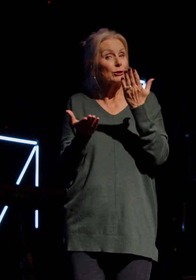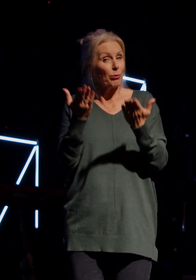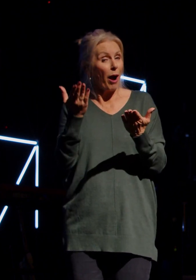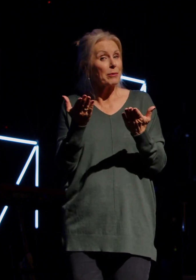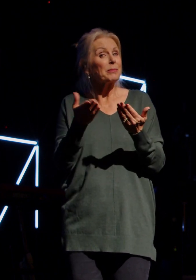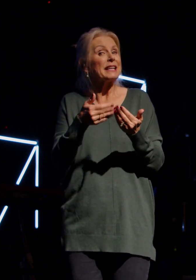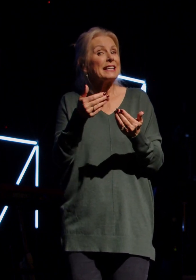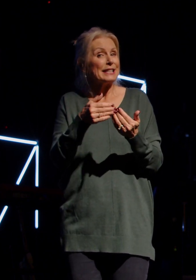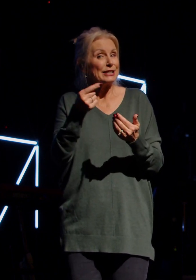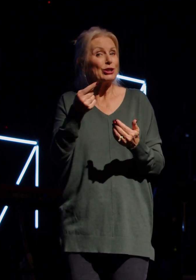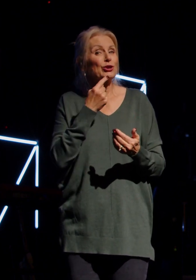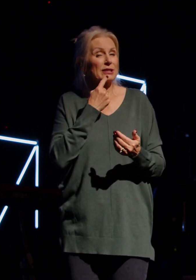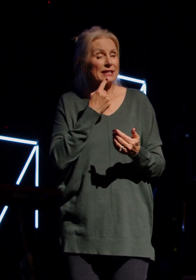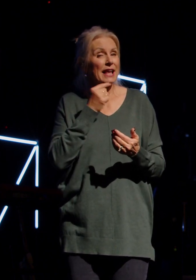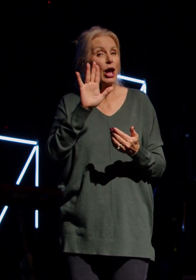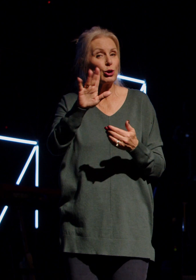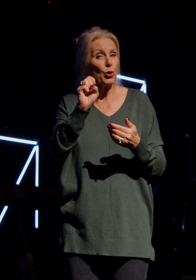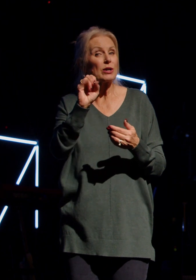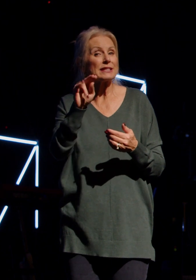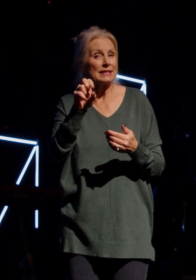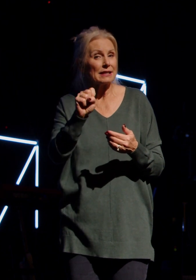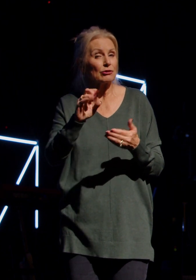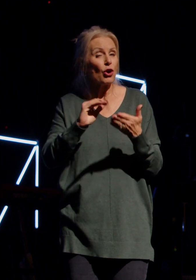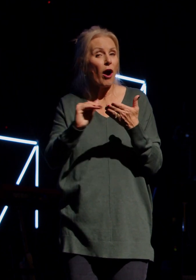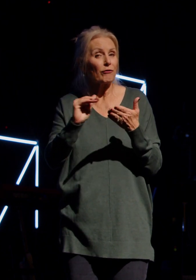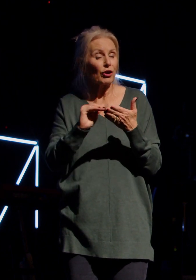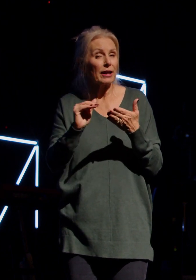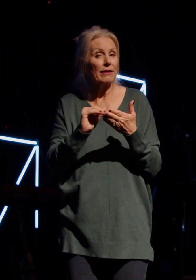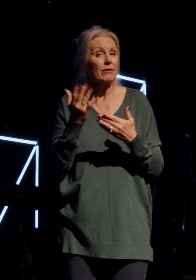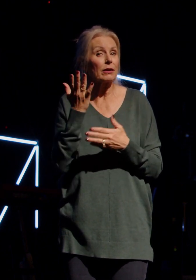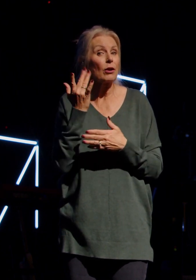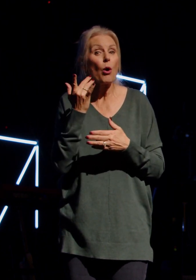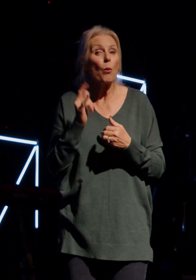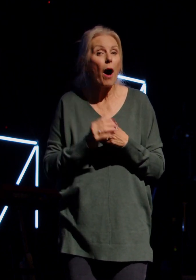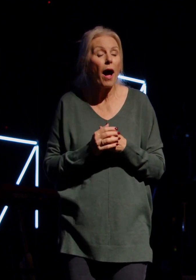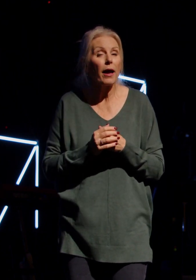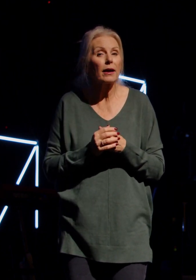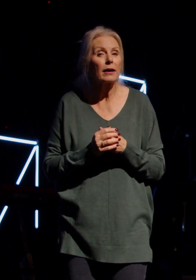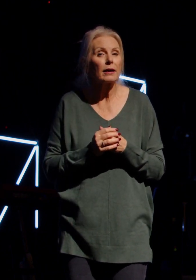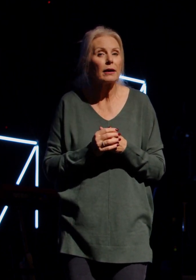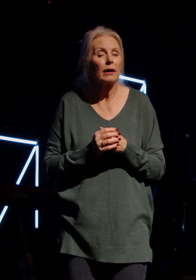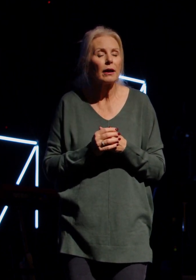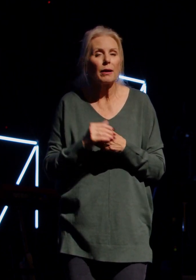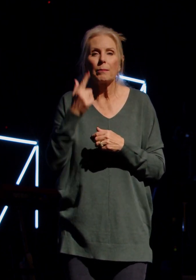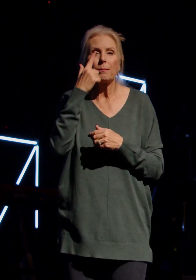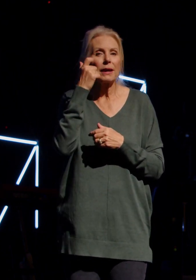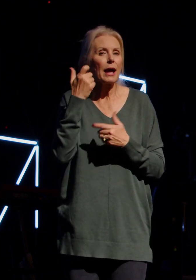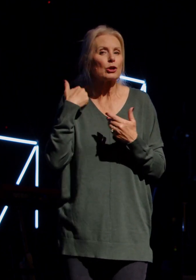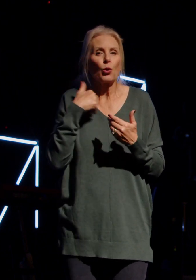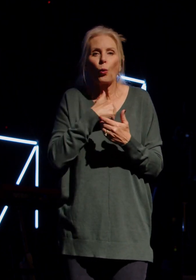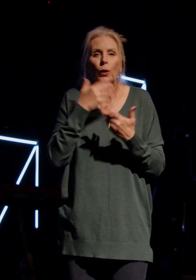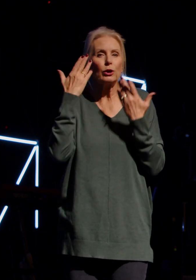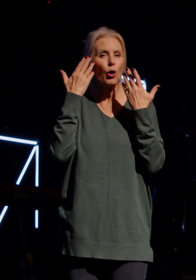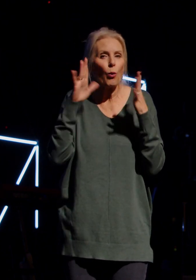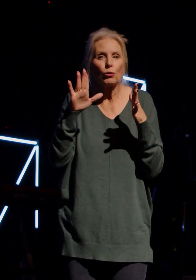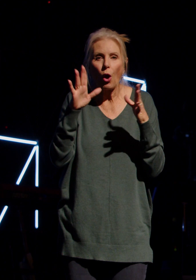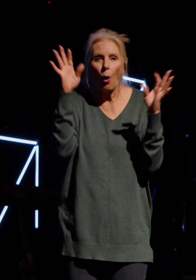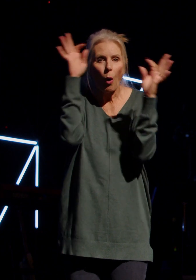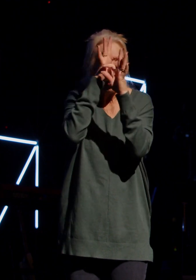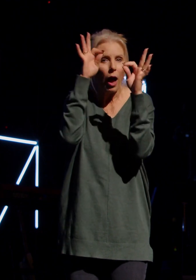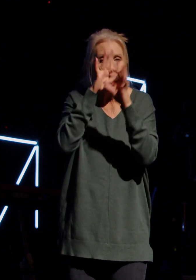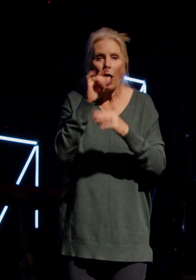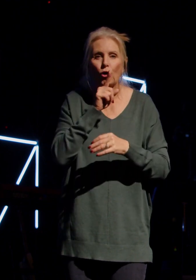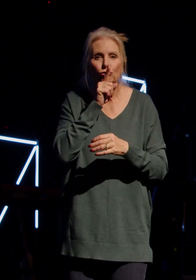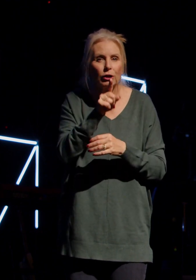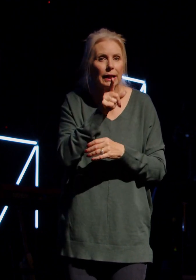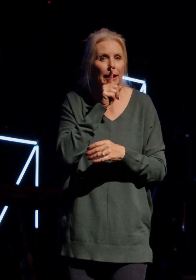say your sins are forgiven. Why? Because we don't know if they really were. And we're not really for sure.